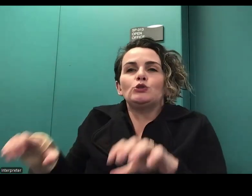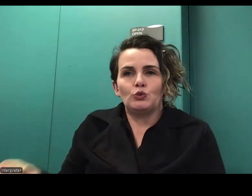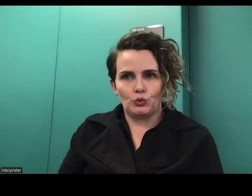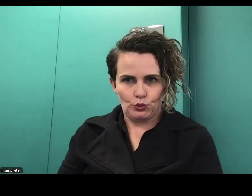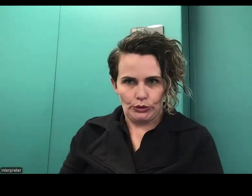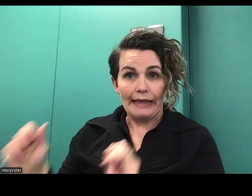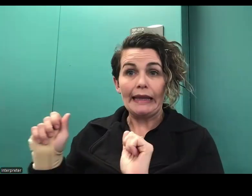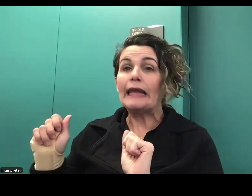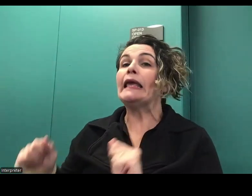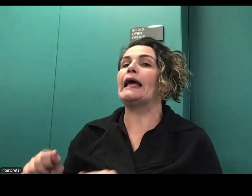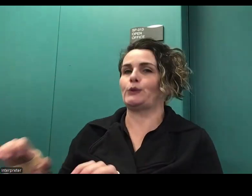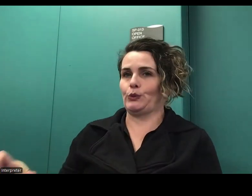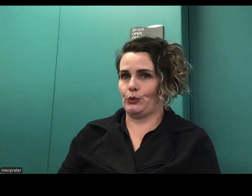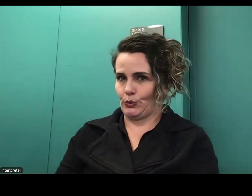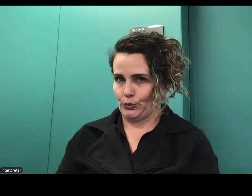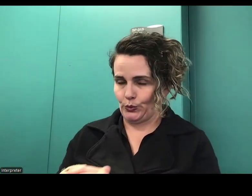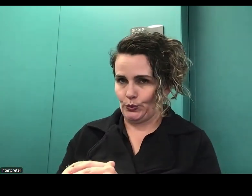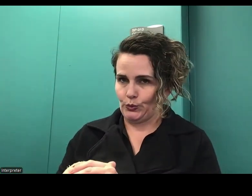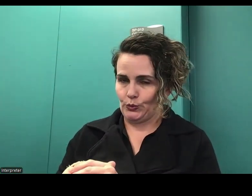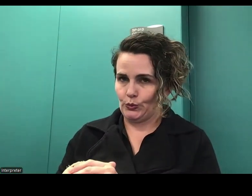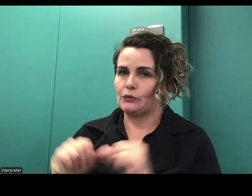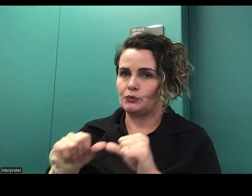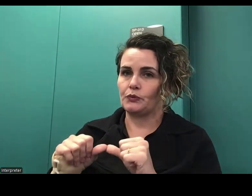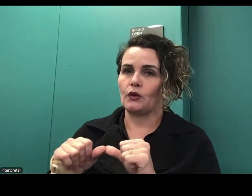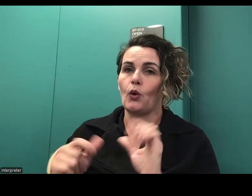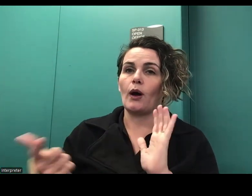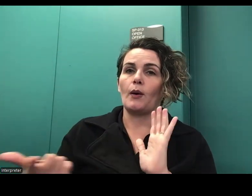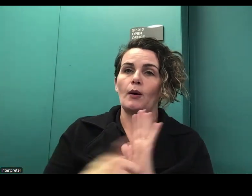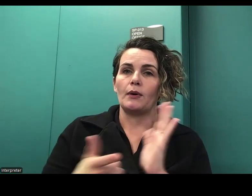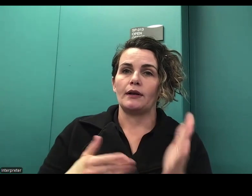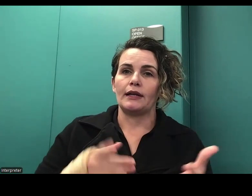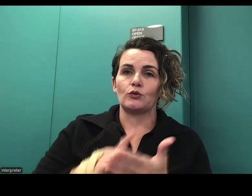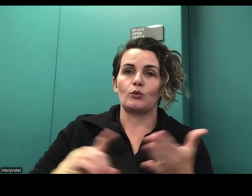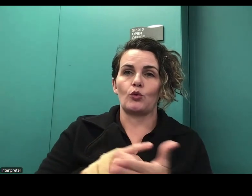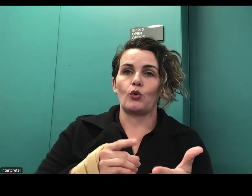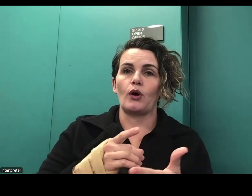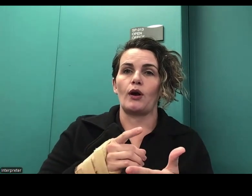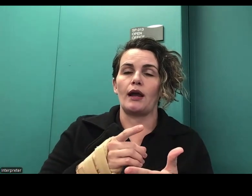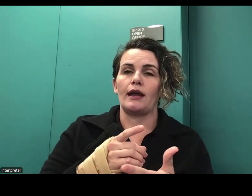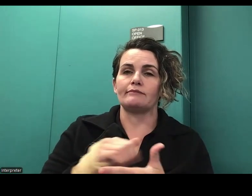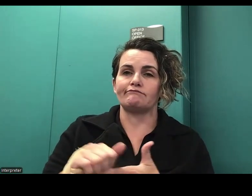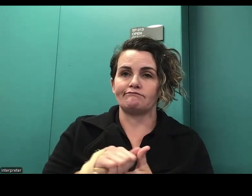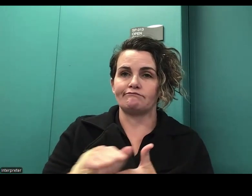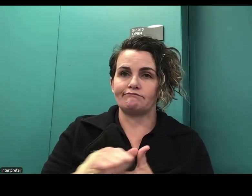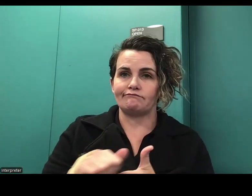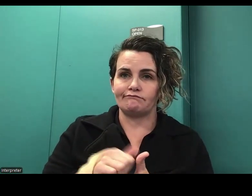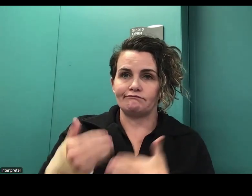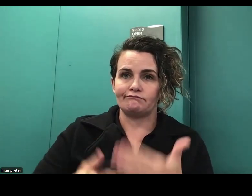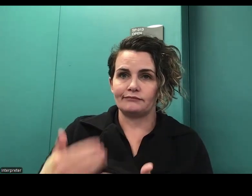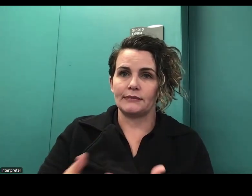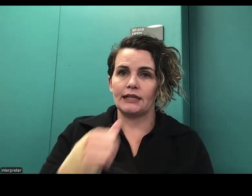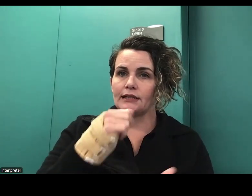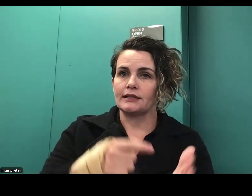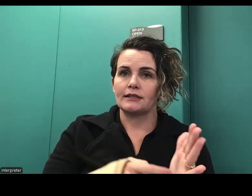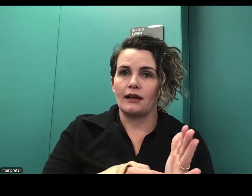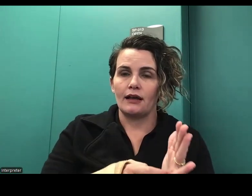do. Now we're going to continue to do that. So prohibited discriminatory practice does not include policies or procedures required by state